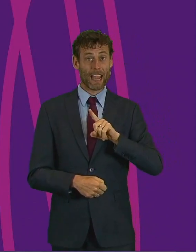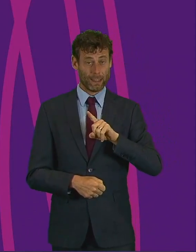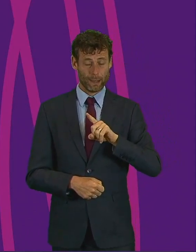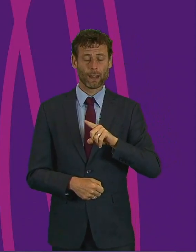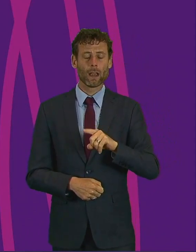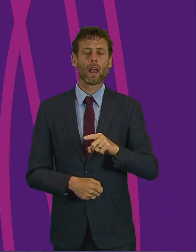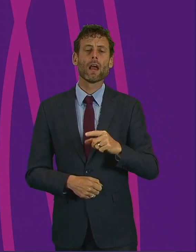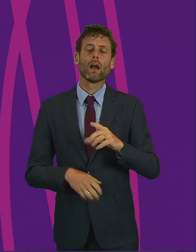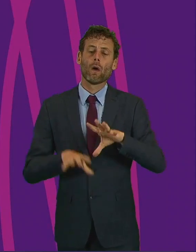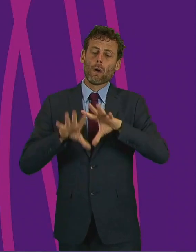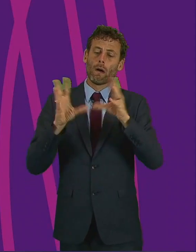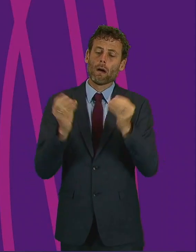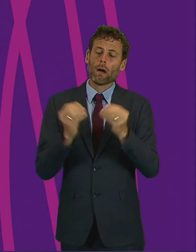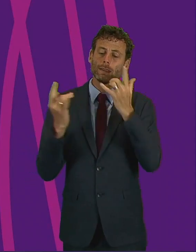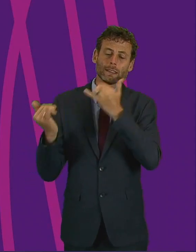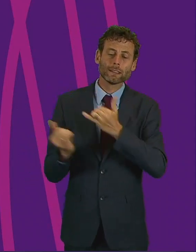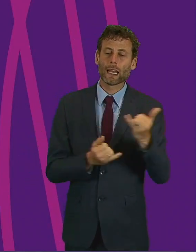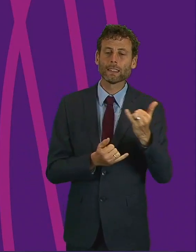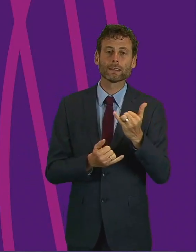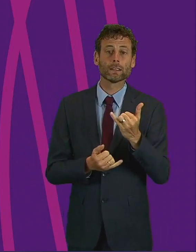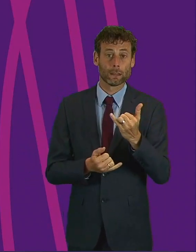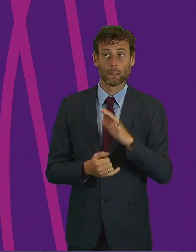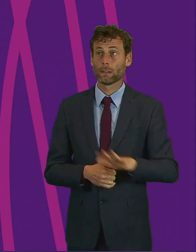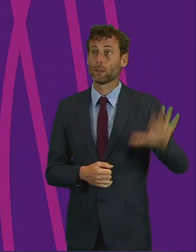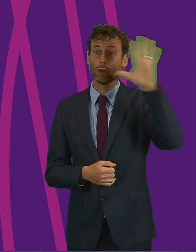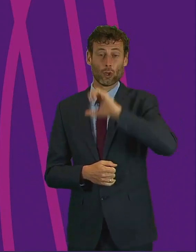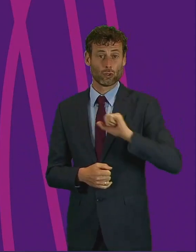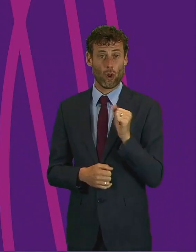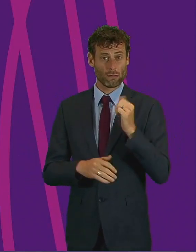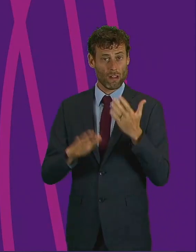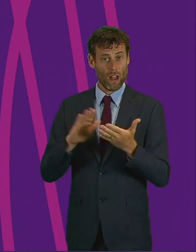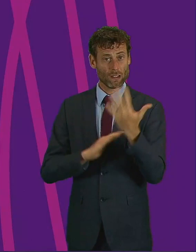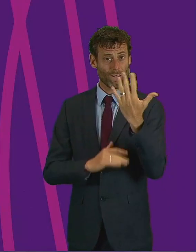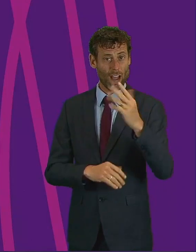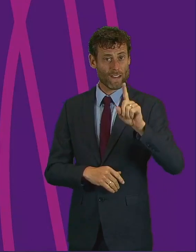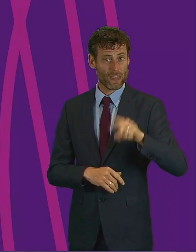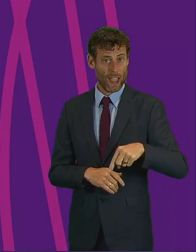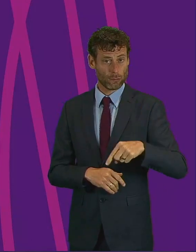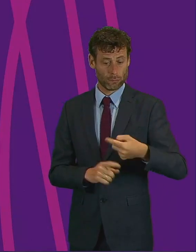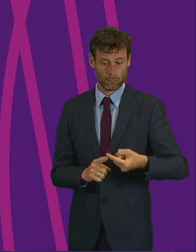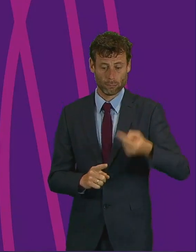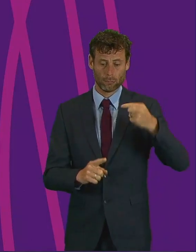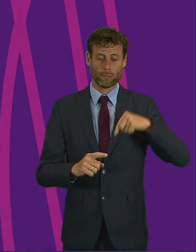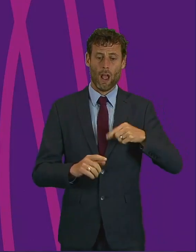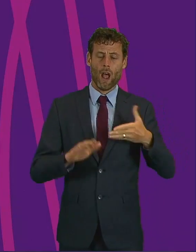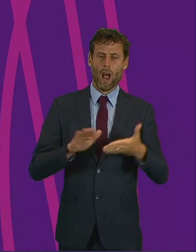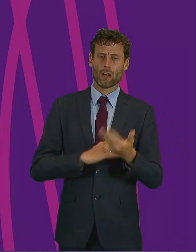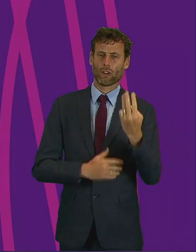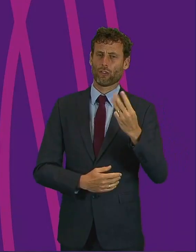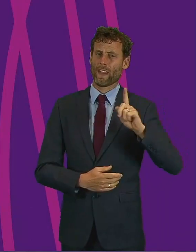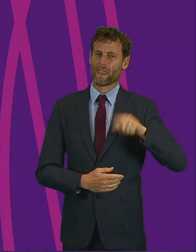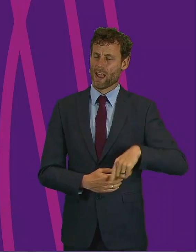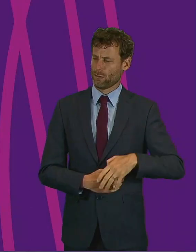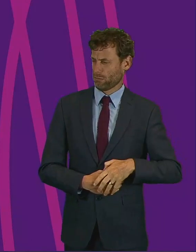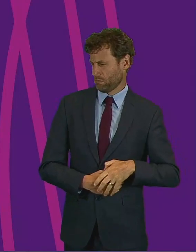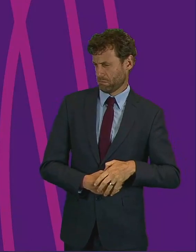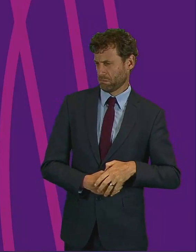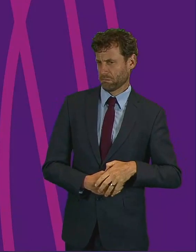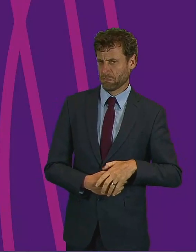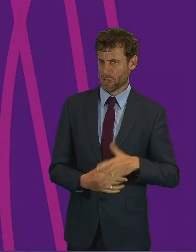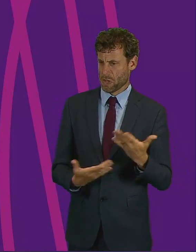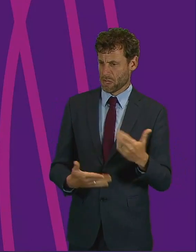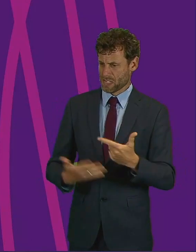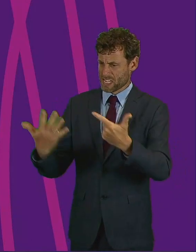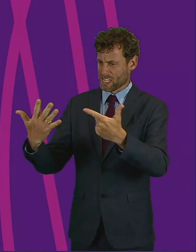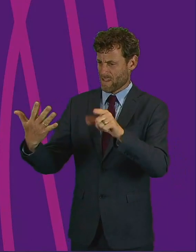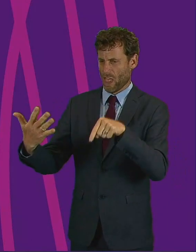5,000, and the day before that it was fewer than 3,000. It doesn't add up. First Minister, why are care homes being failed